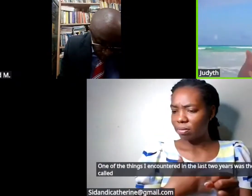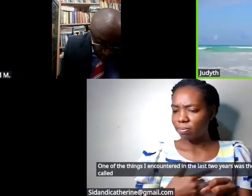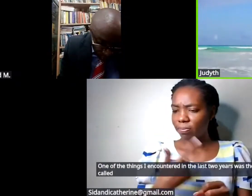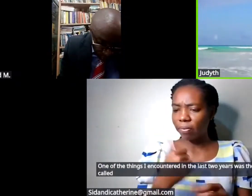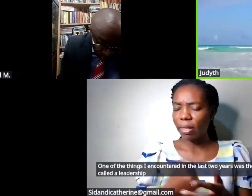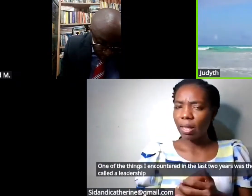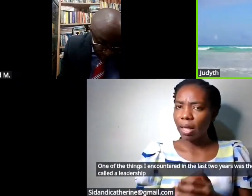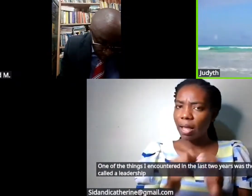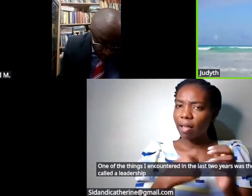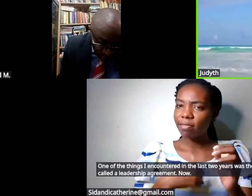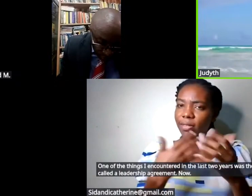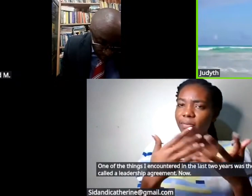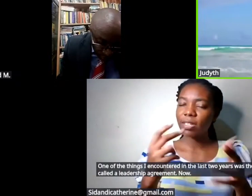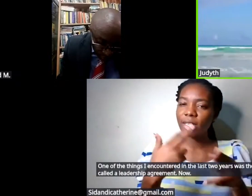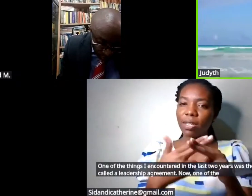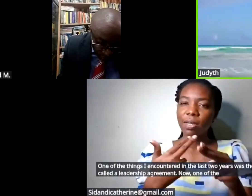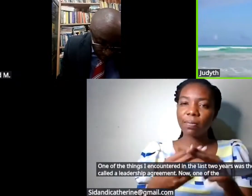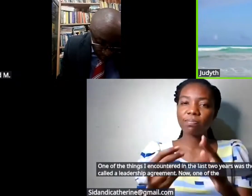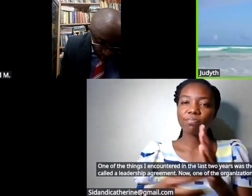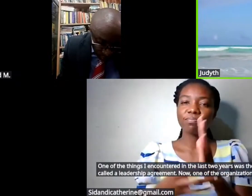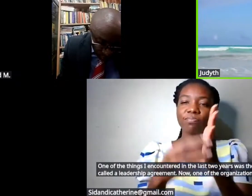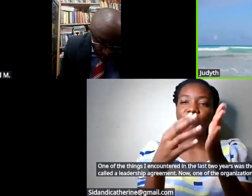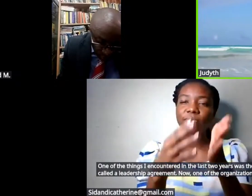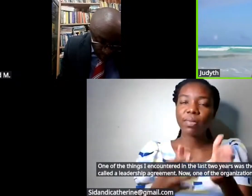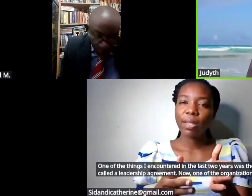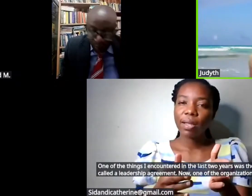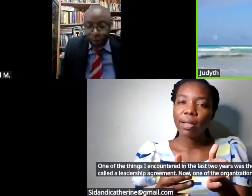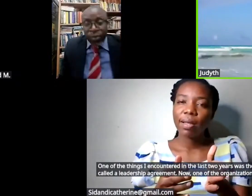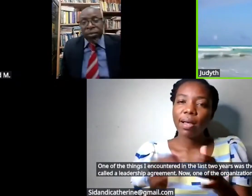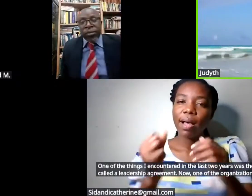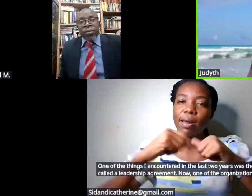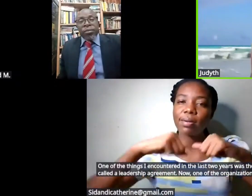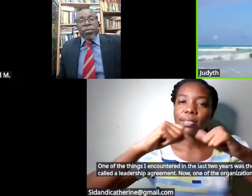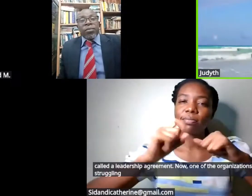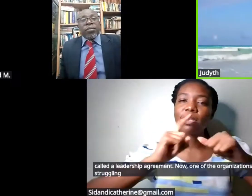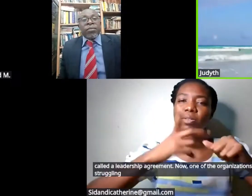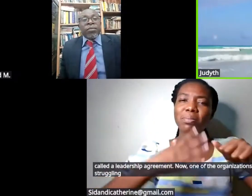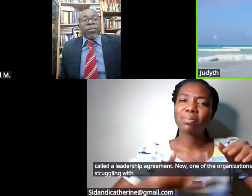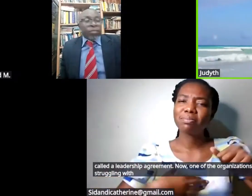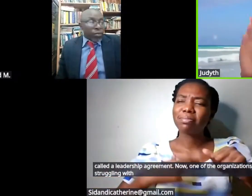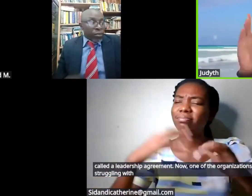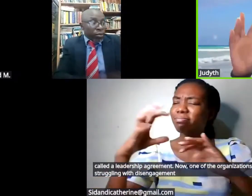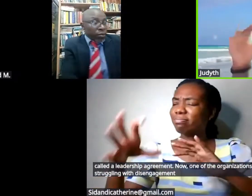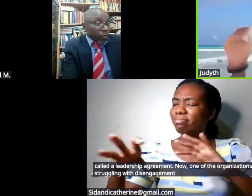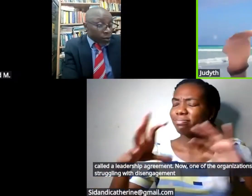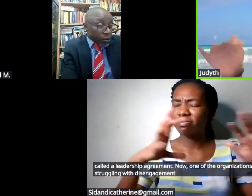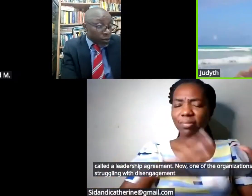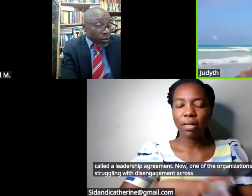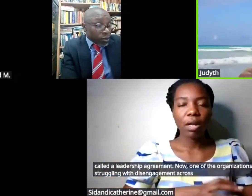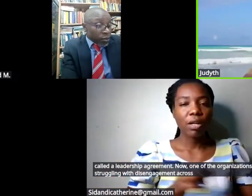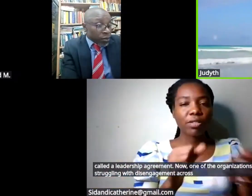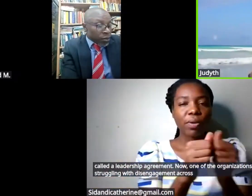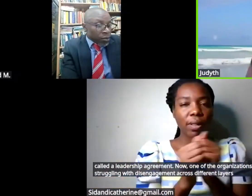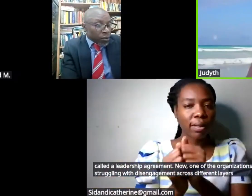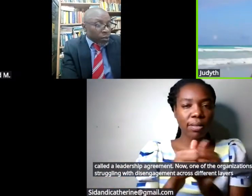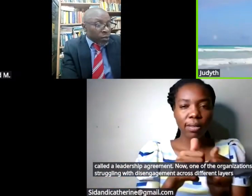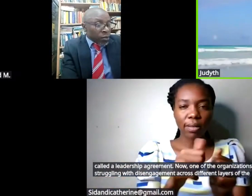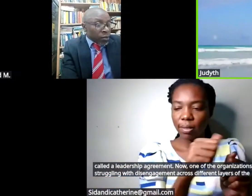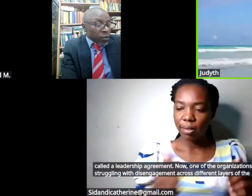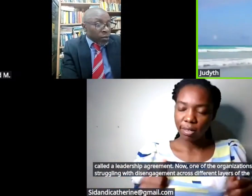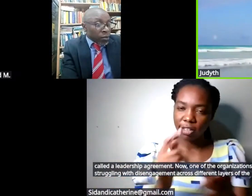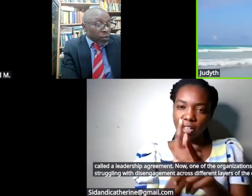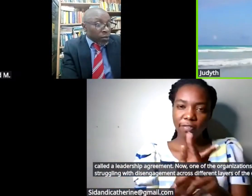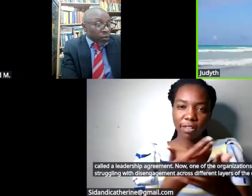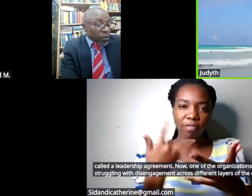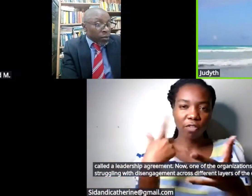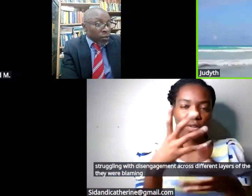Now, one of the organizations I worked for was struggling with disengagement across different layers of the organization, and they were blaming